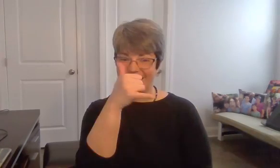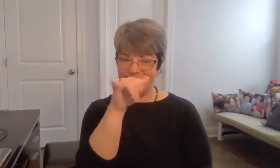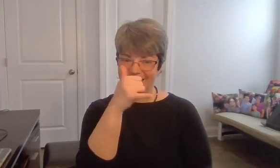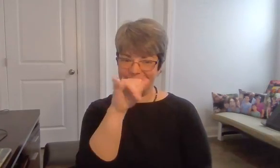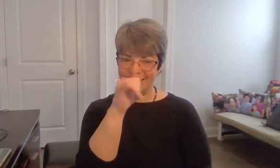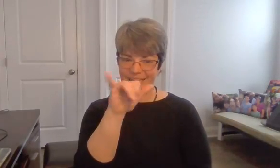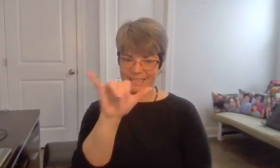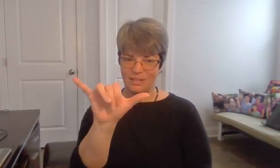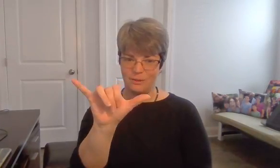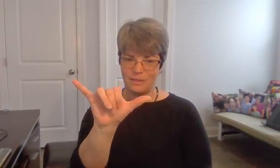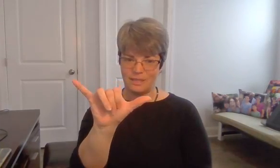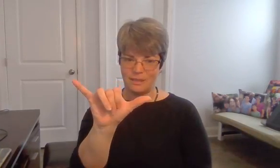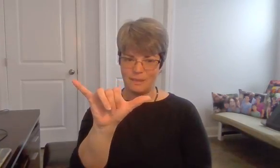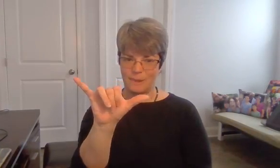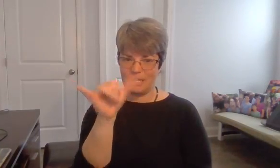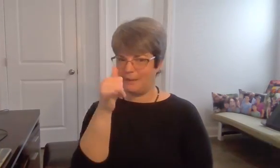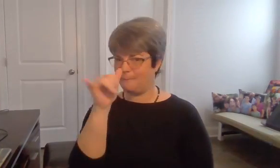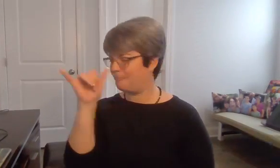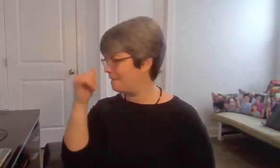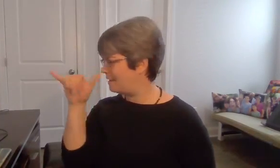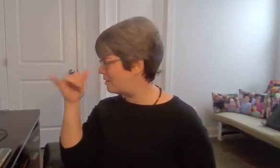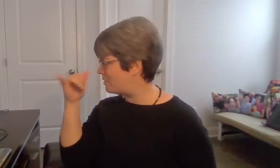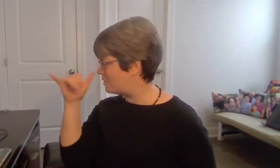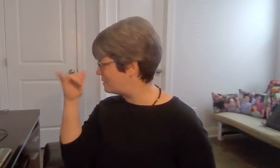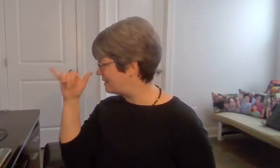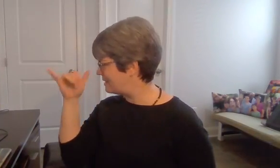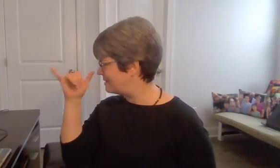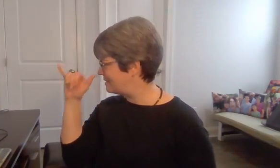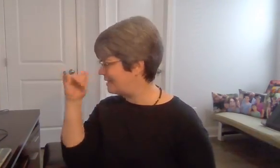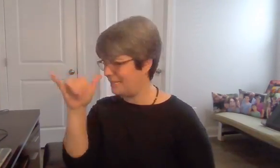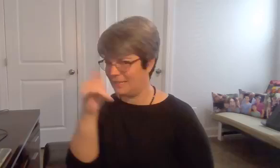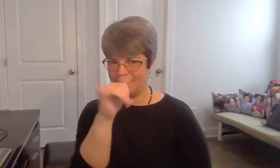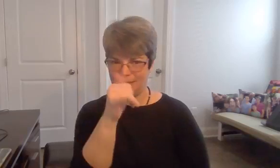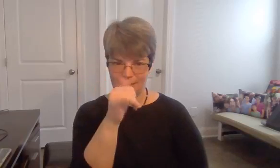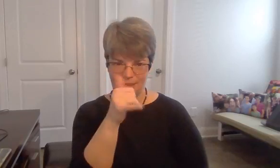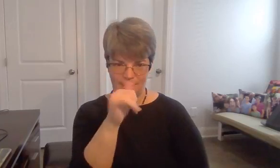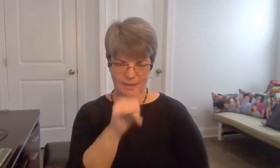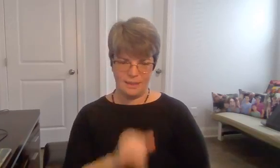silly. Silly is a good one. It's a thumb and pinky on your nose like this. Silly.